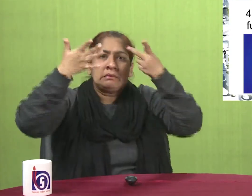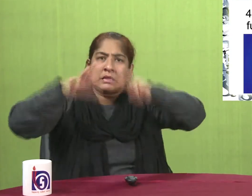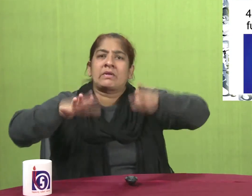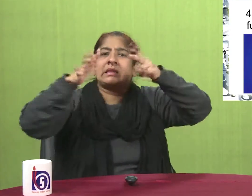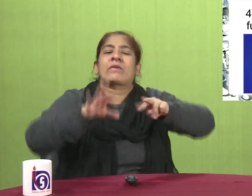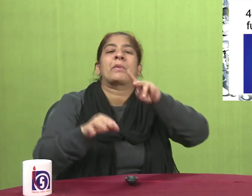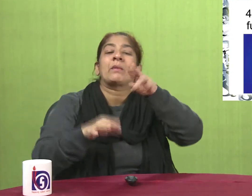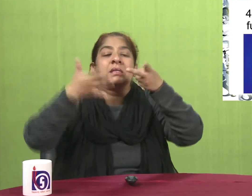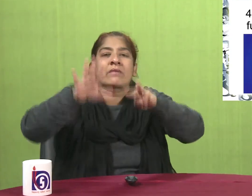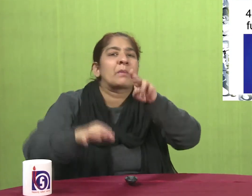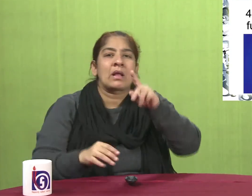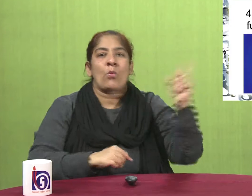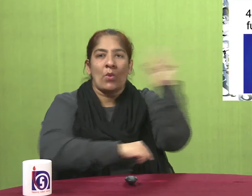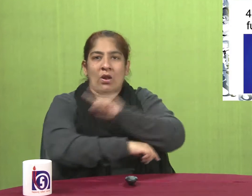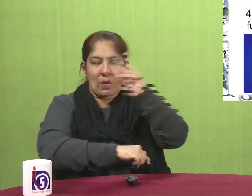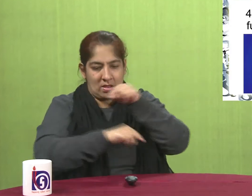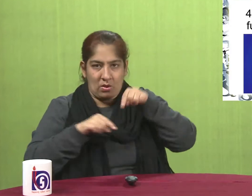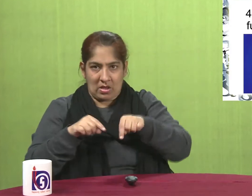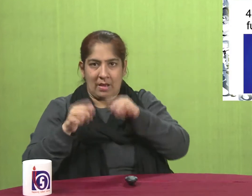National Electronic Fund Transfer,